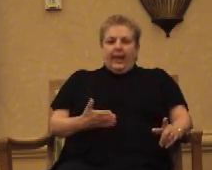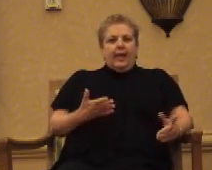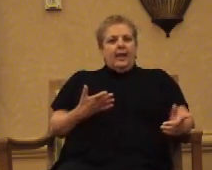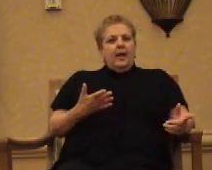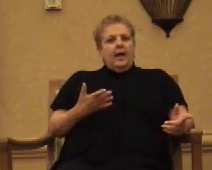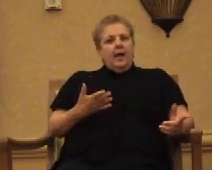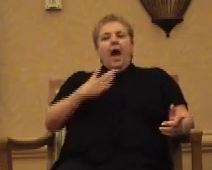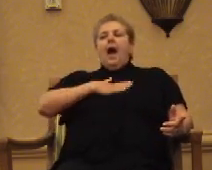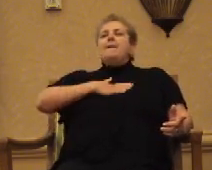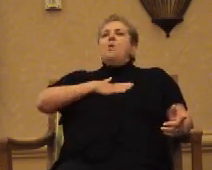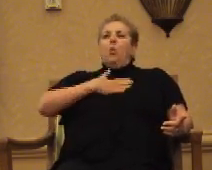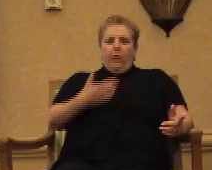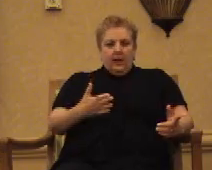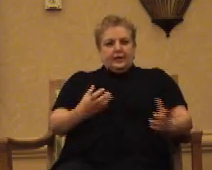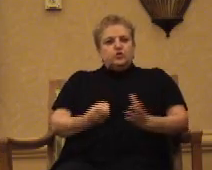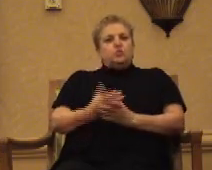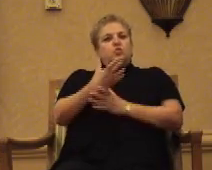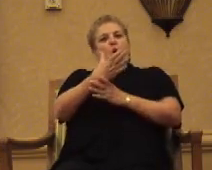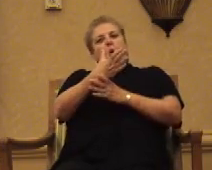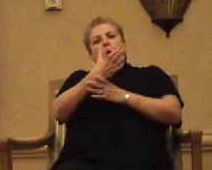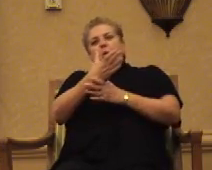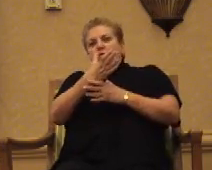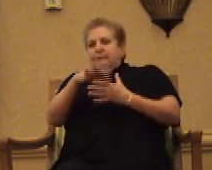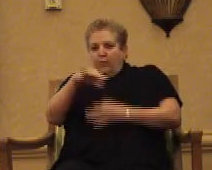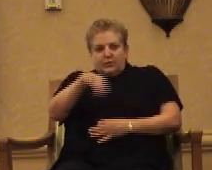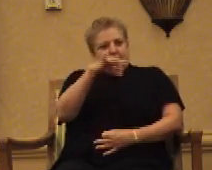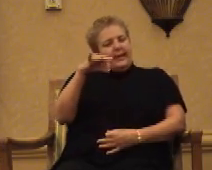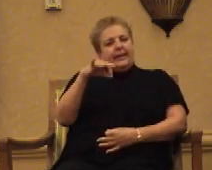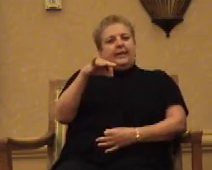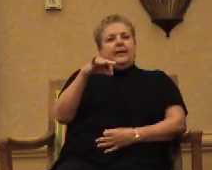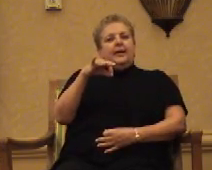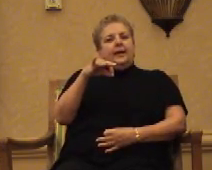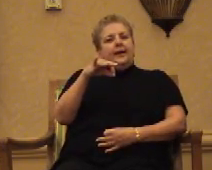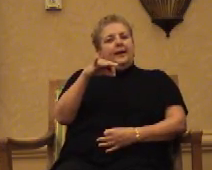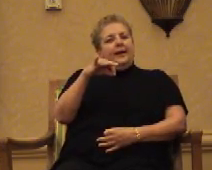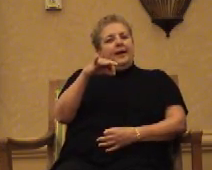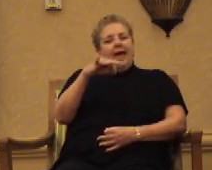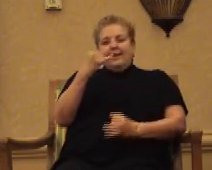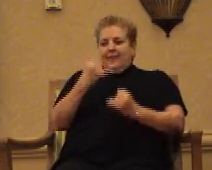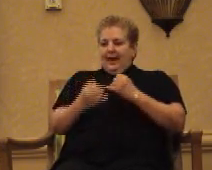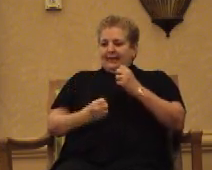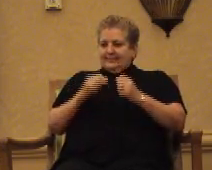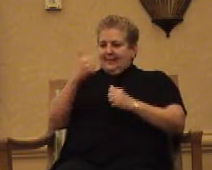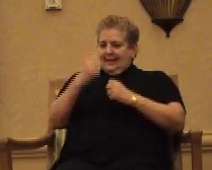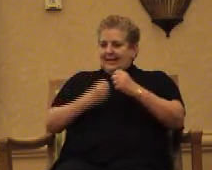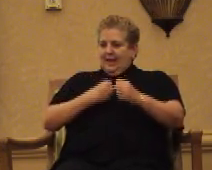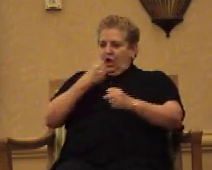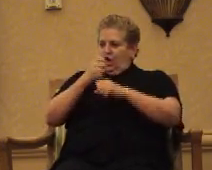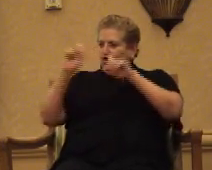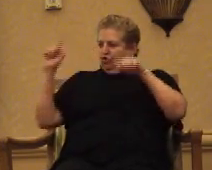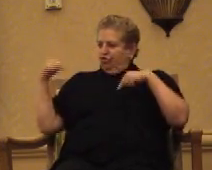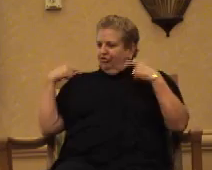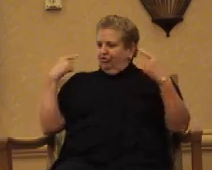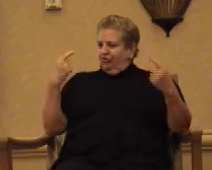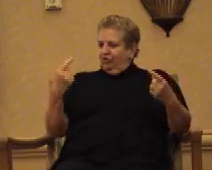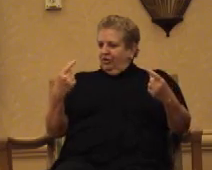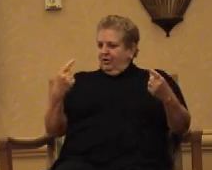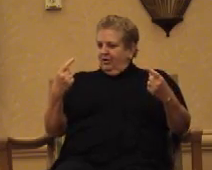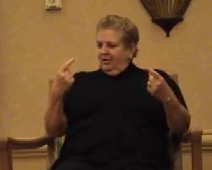absolutely willing to grow along spiritual lines. And then the last 10 years have been, how do I do this?